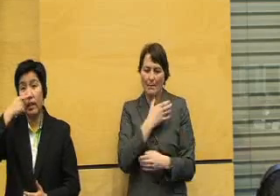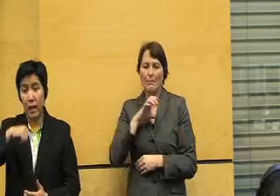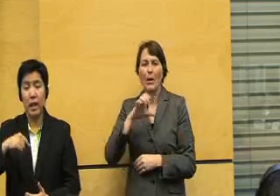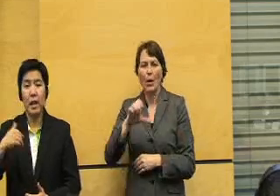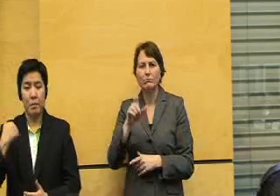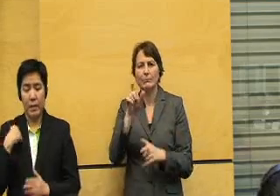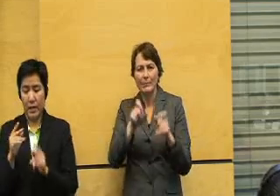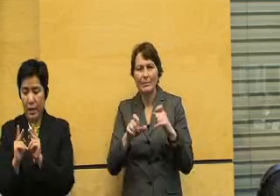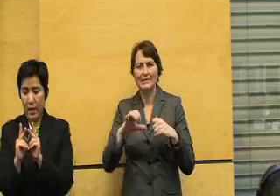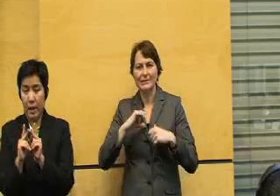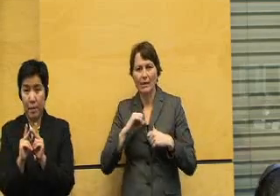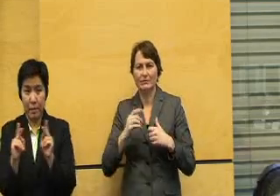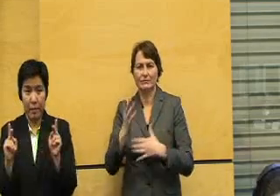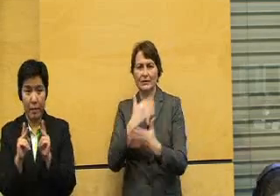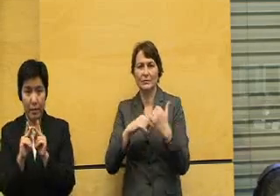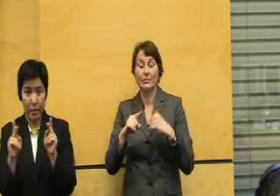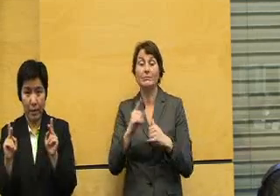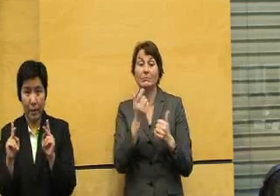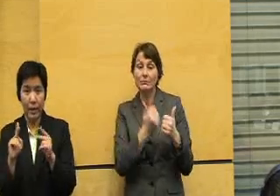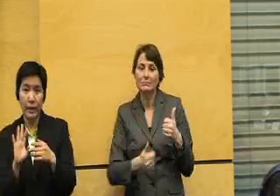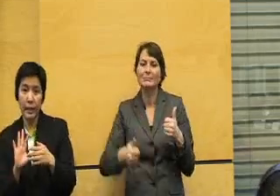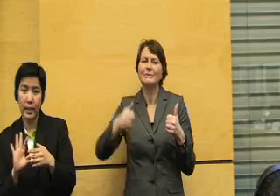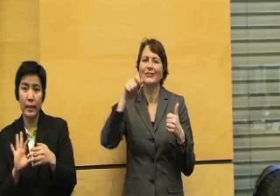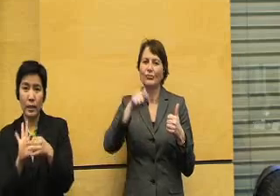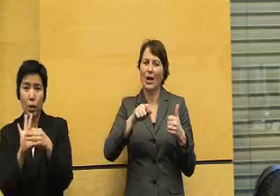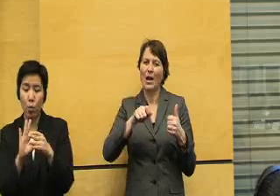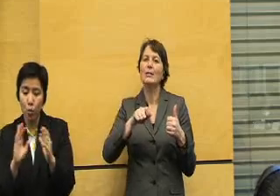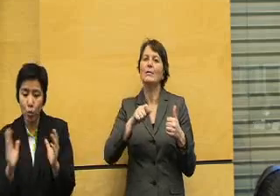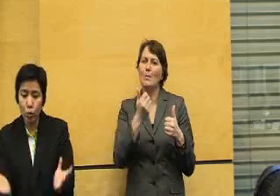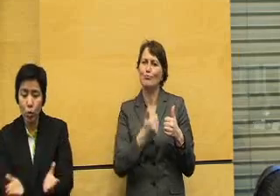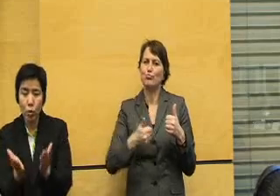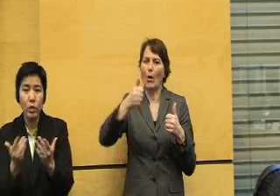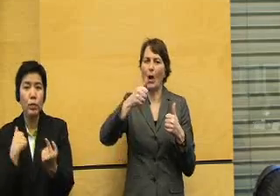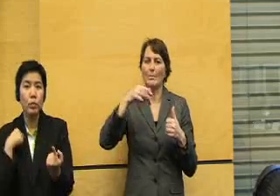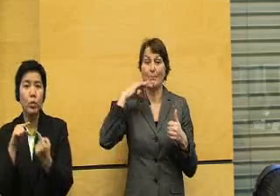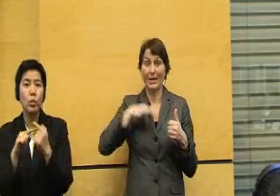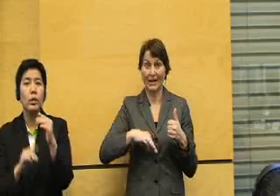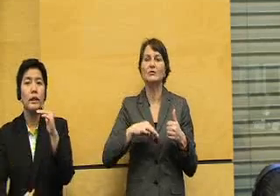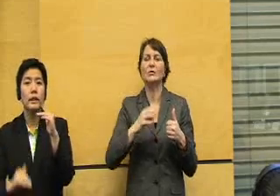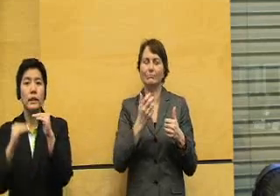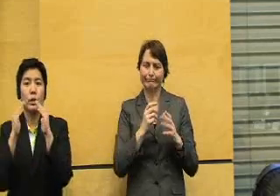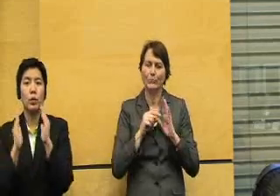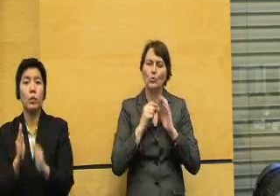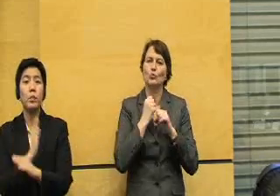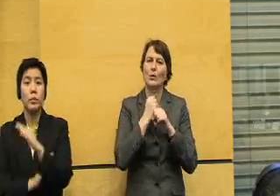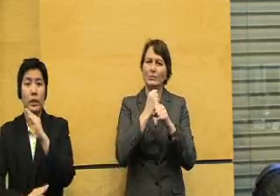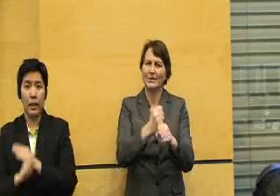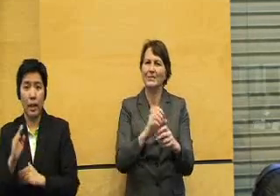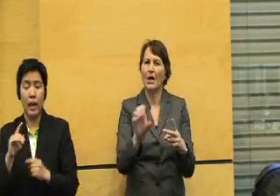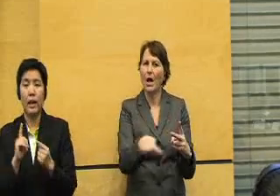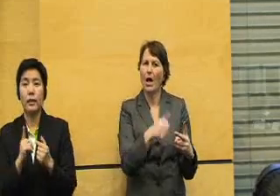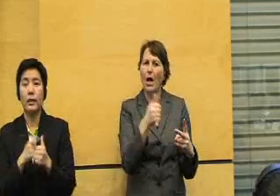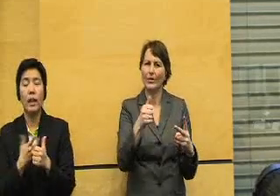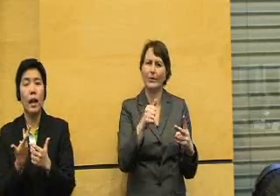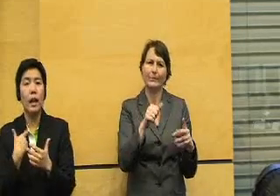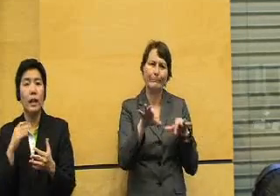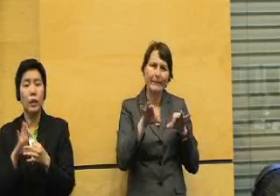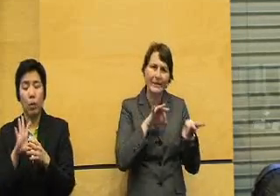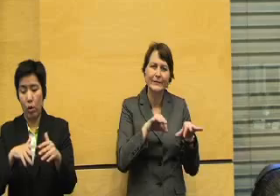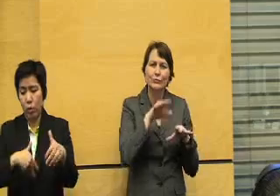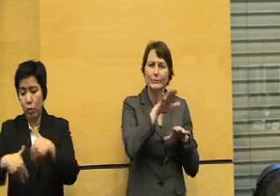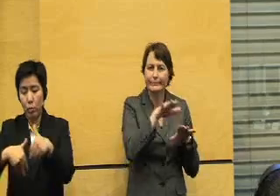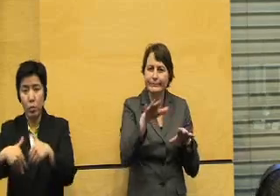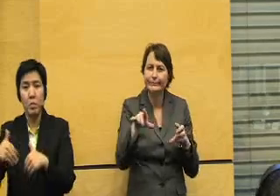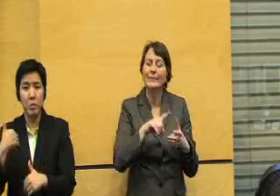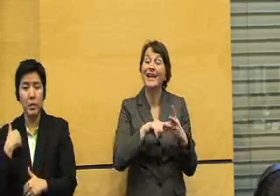chaired by Prime Minister and represented by 11 ministries, 7 national organizations for